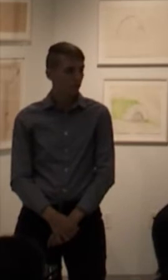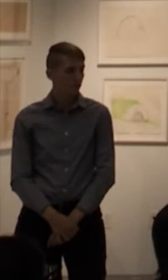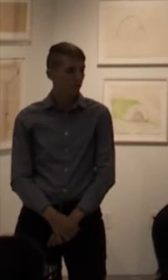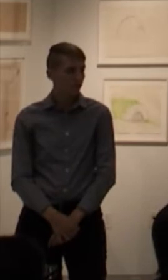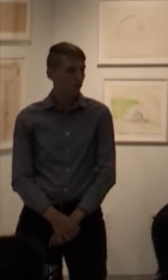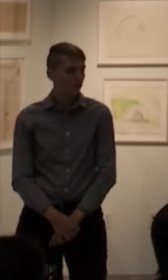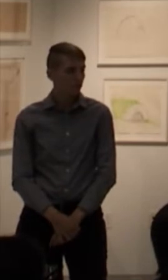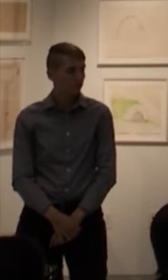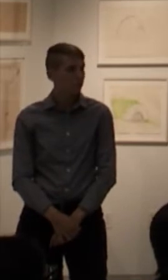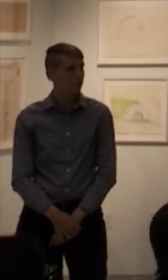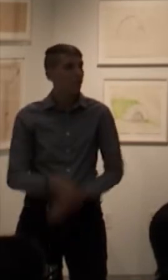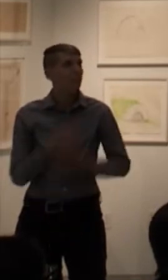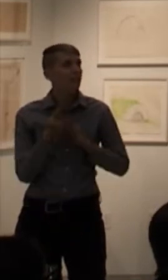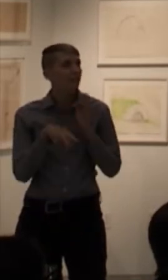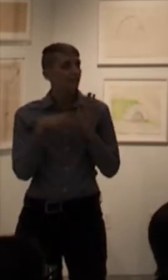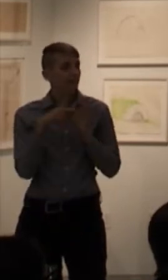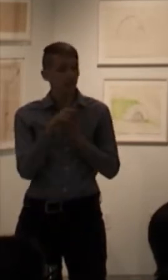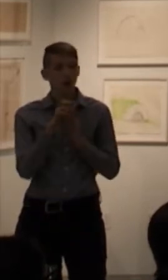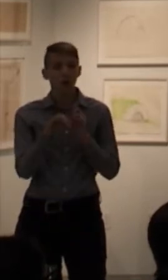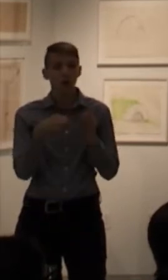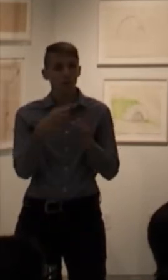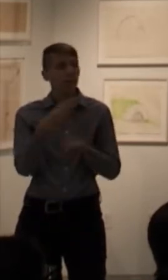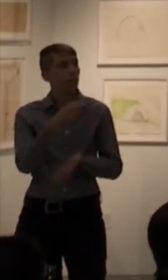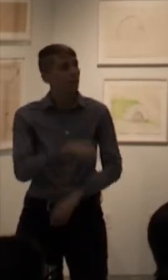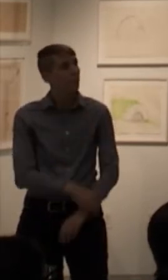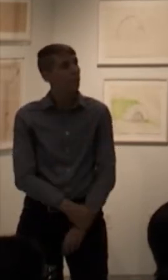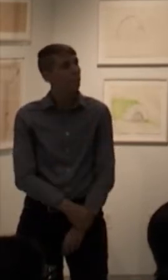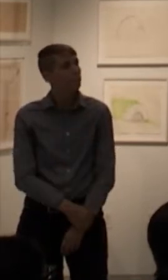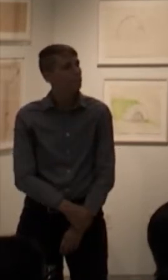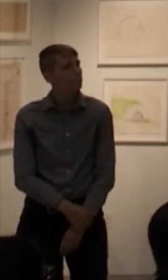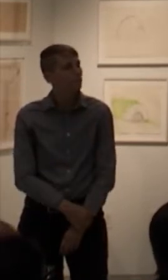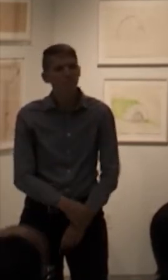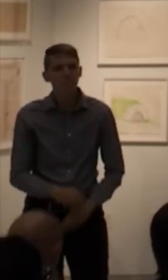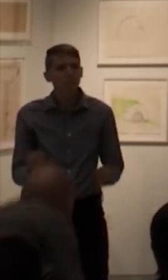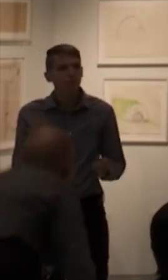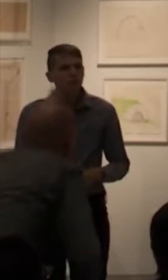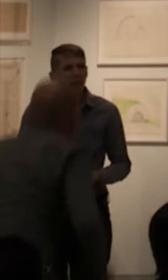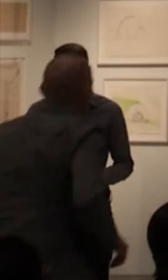This is a little video on Mario. Why isn't it playing?